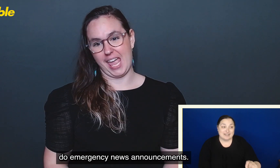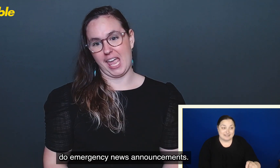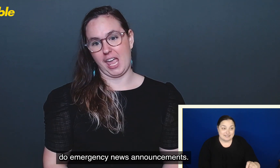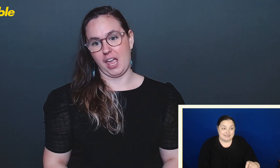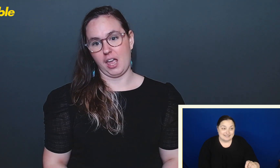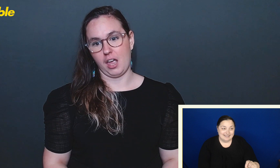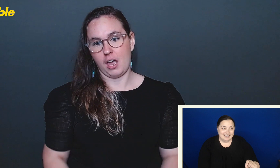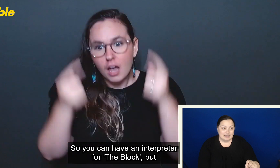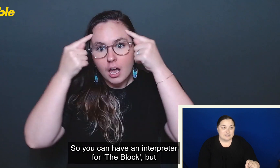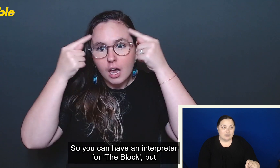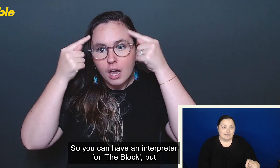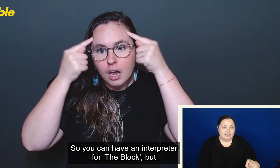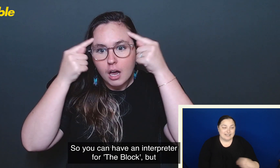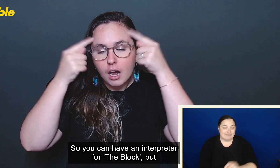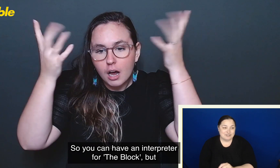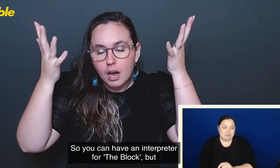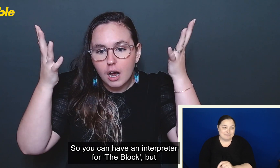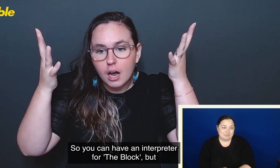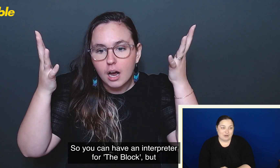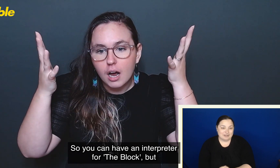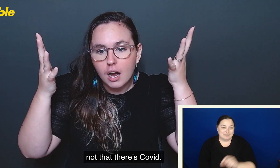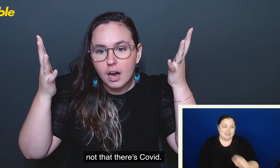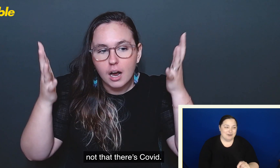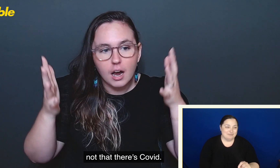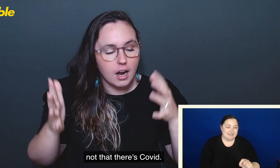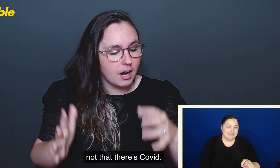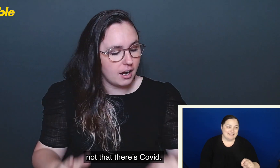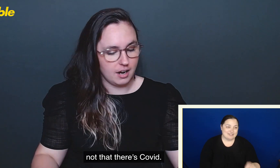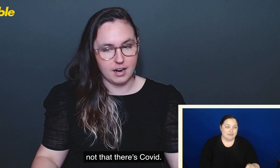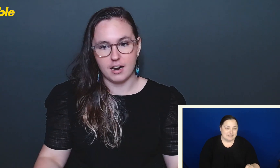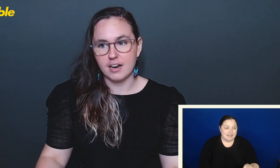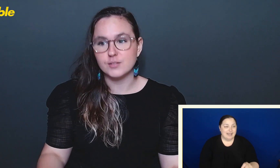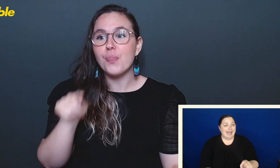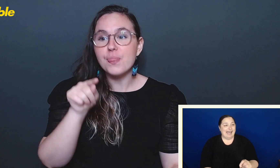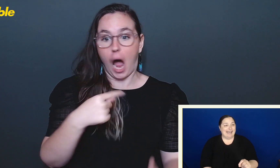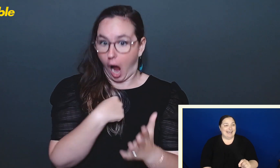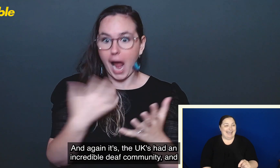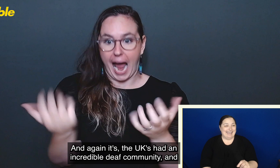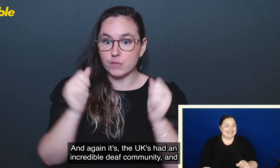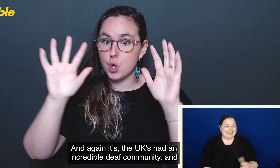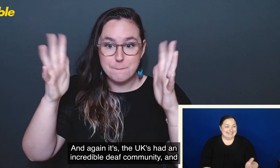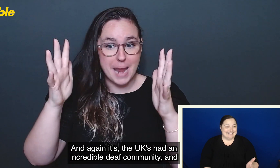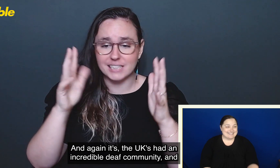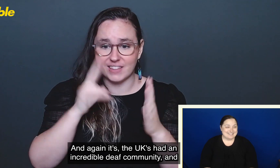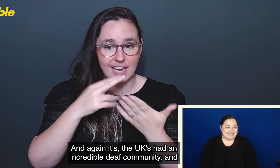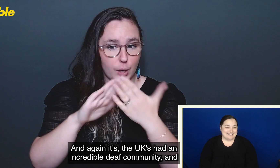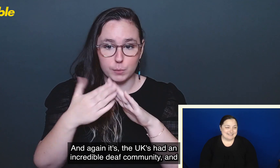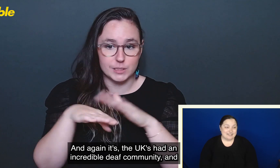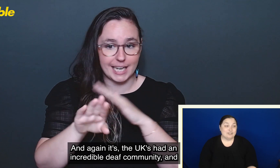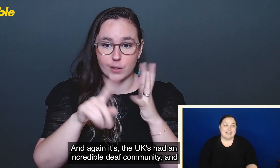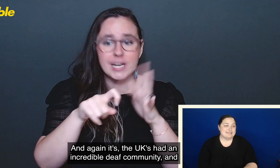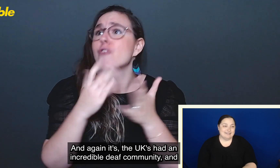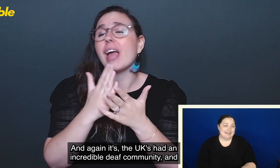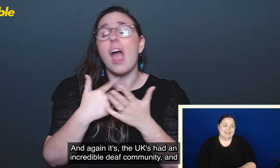news announcements. So you can have an interpreter for The Block, but not that there's COVID. And again, it's just